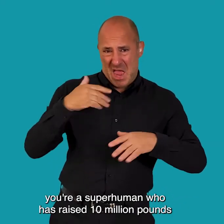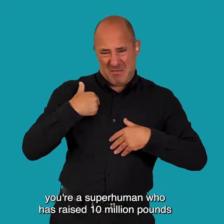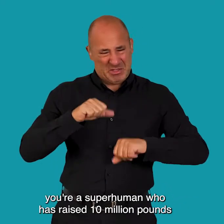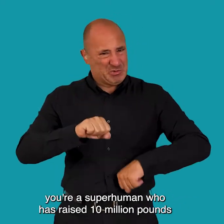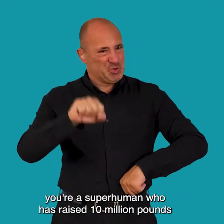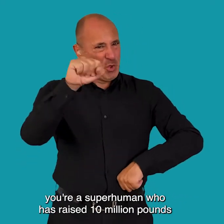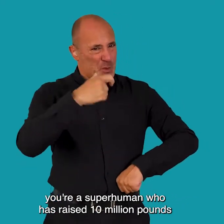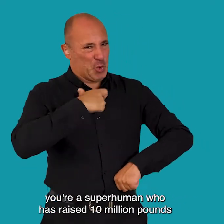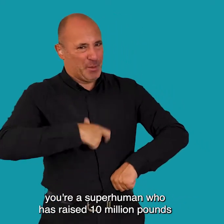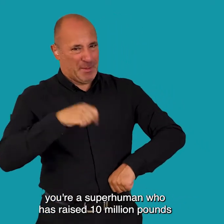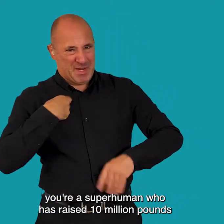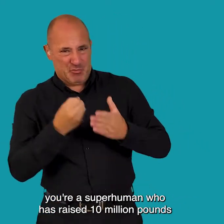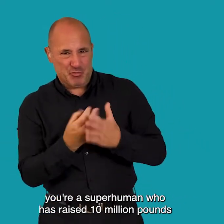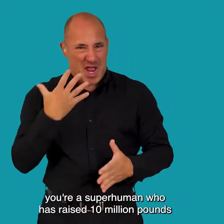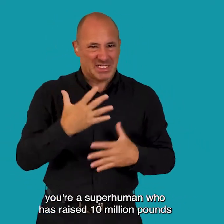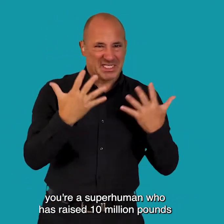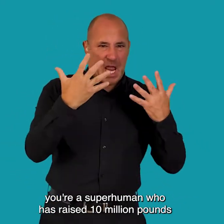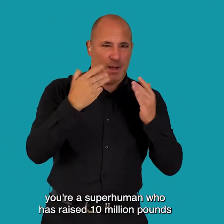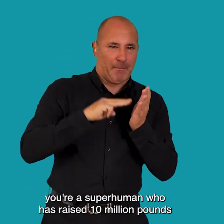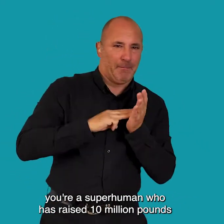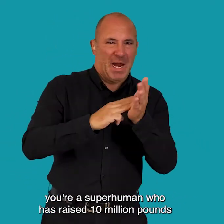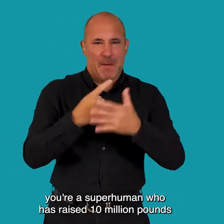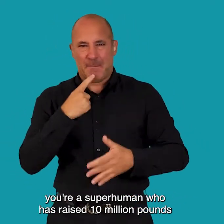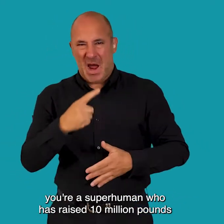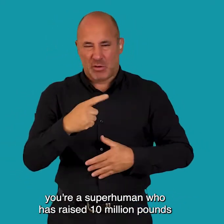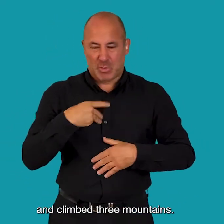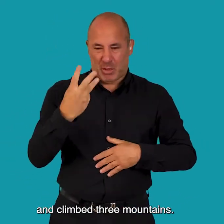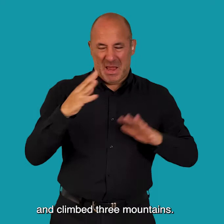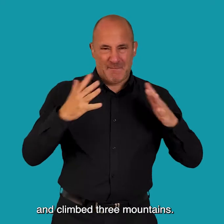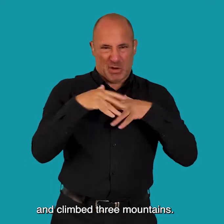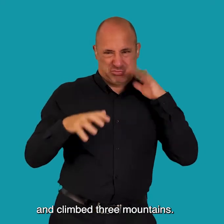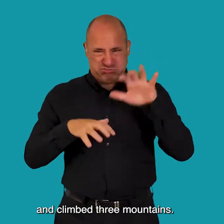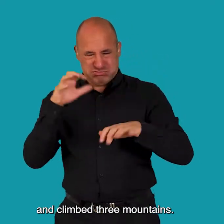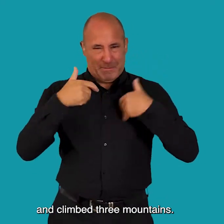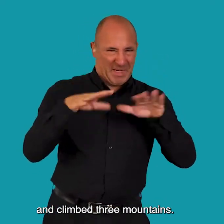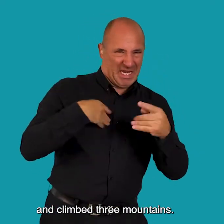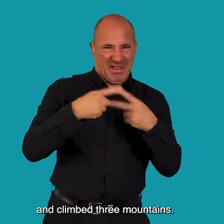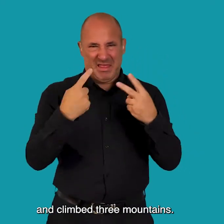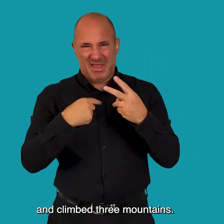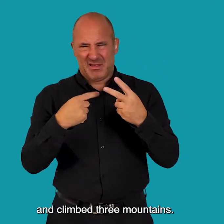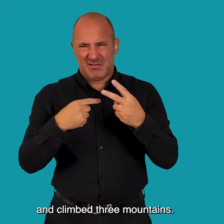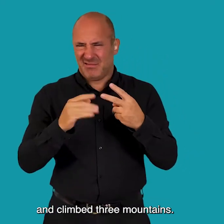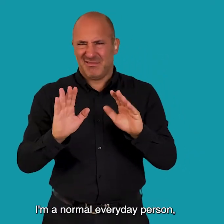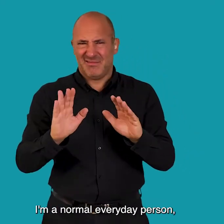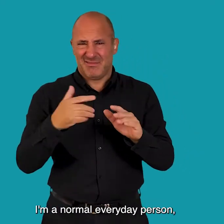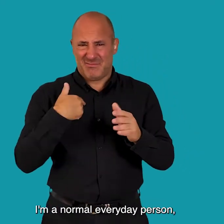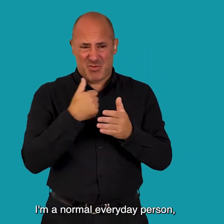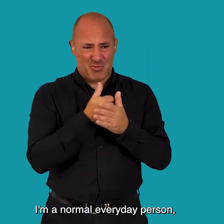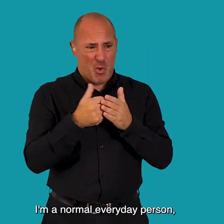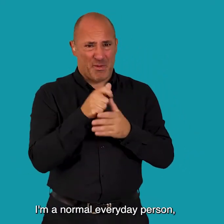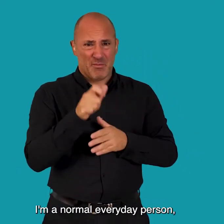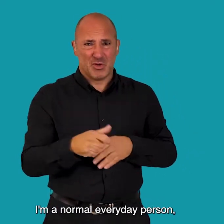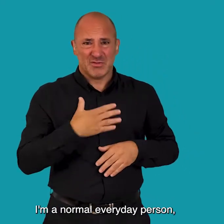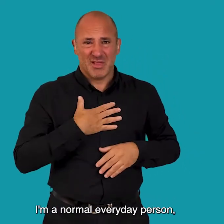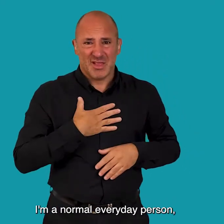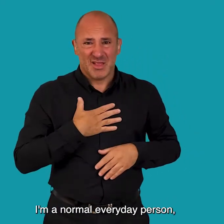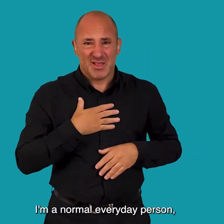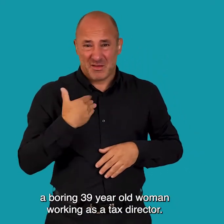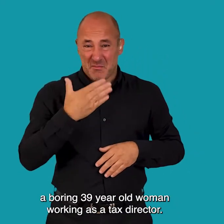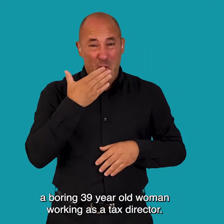you're a superhuman who has raised £10 million and climbed three mountains. I'm a normal everyday person, a